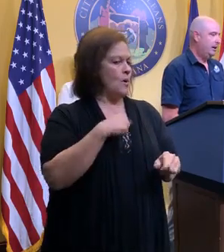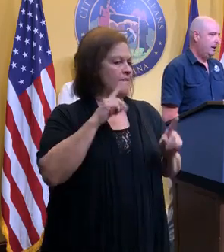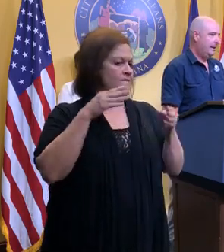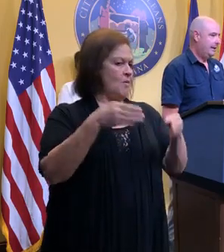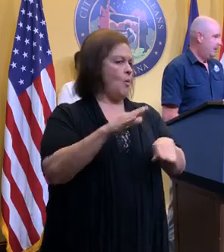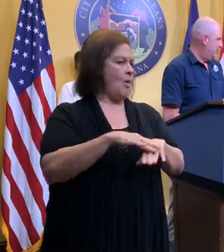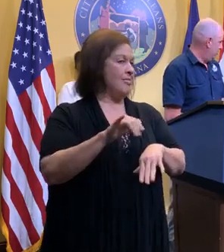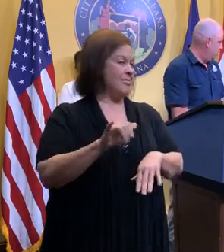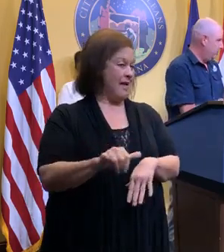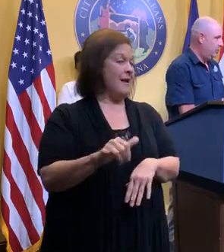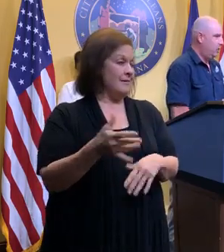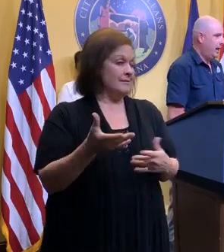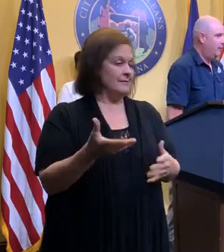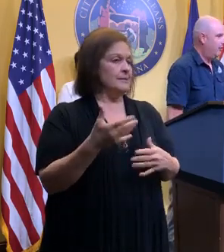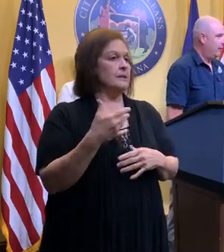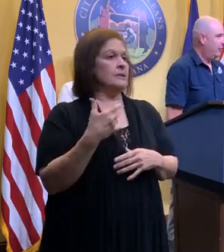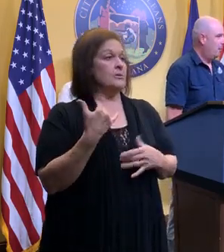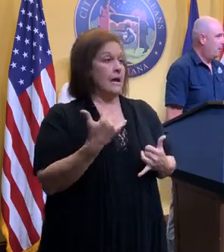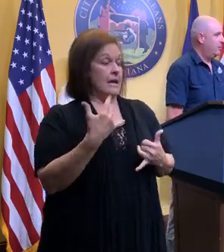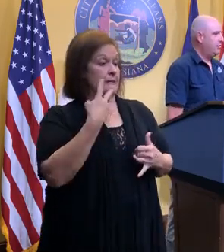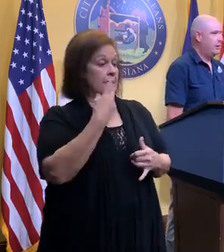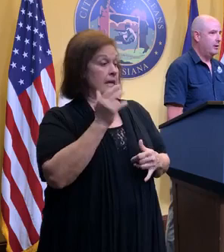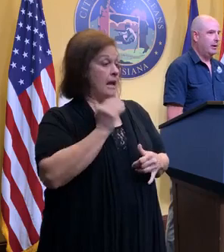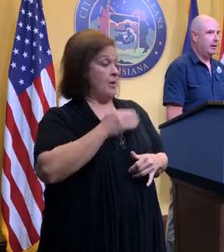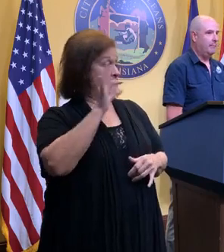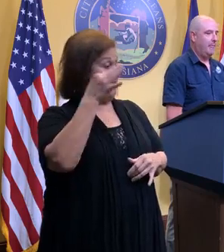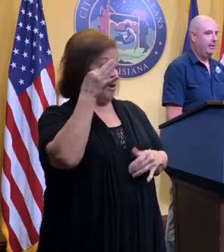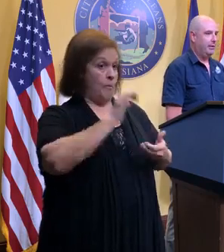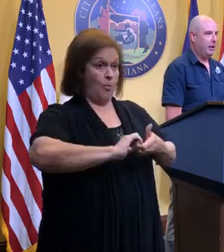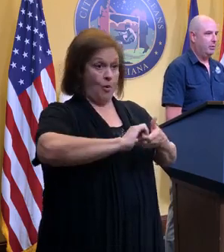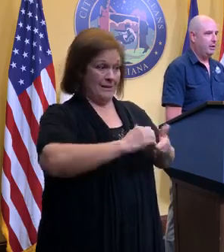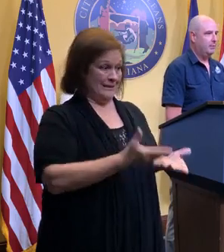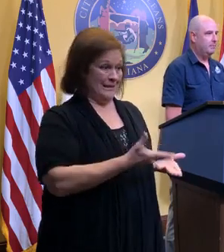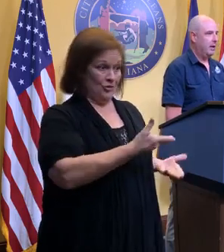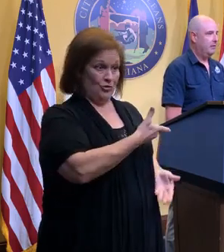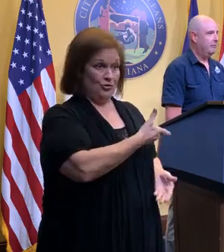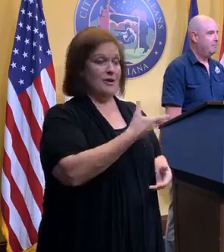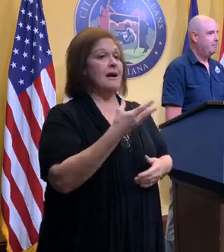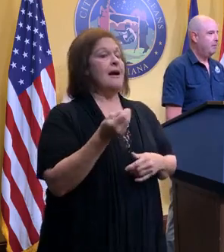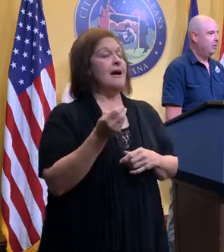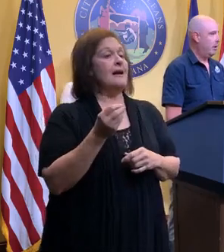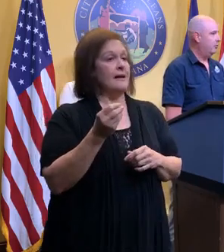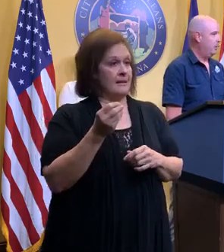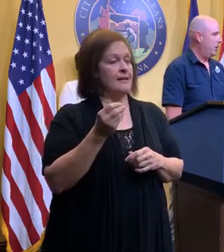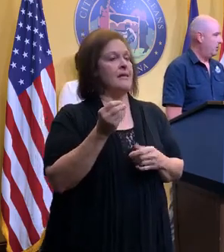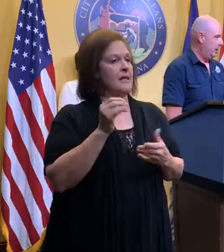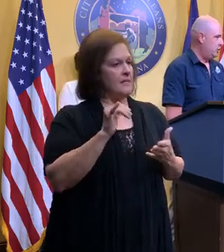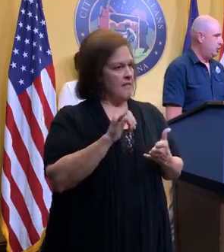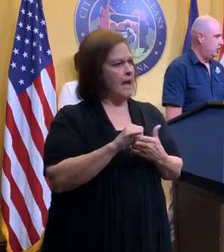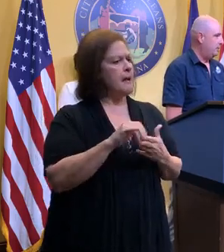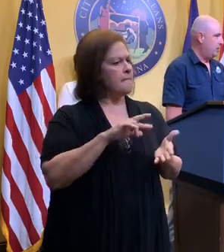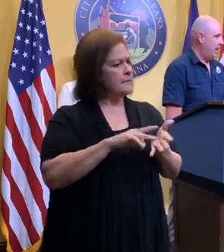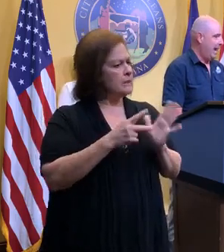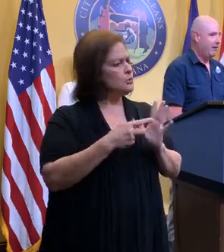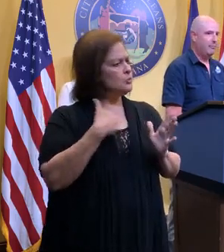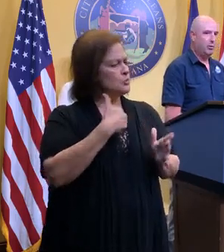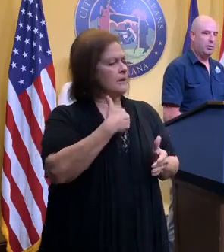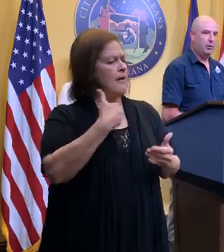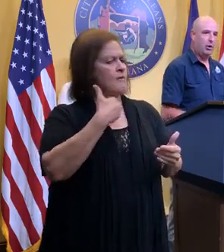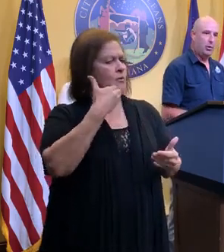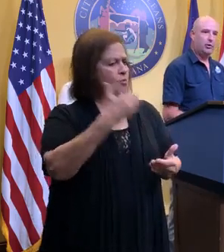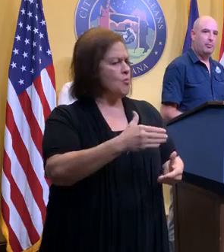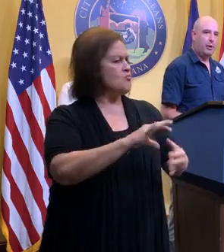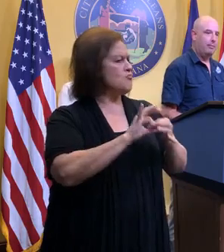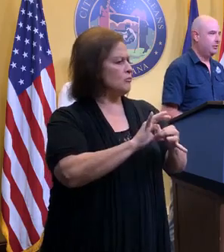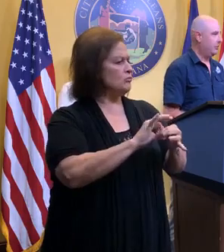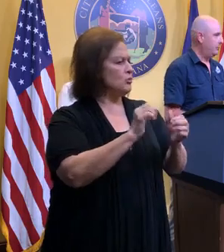right now. As you see, we have our federal partners here, and I think that really kind of talks about our relationship that we have both